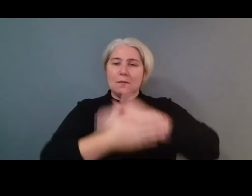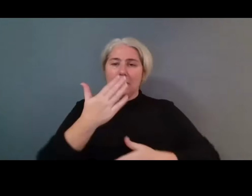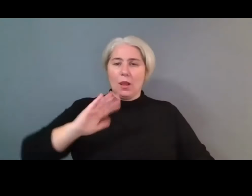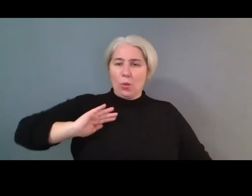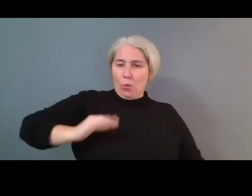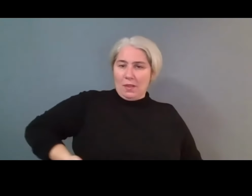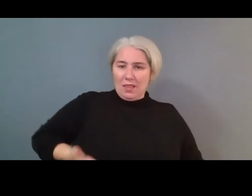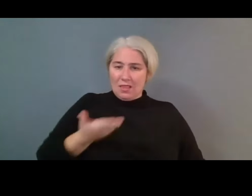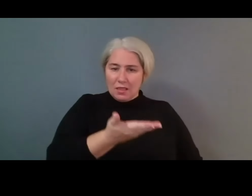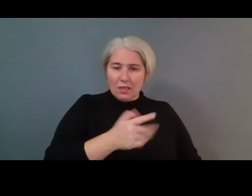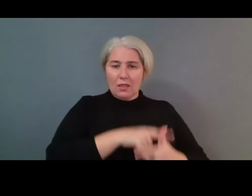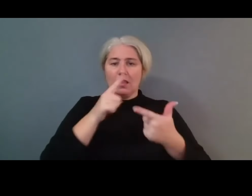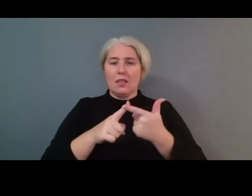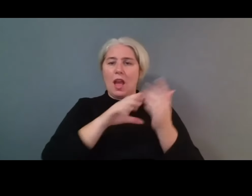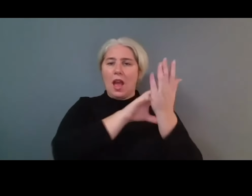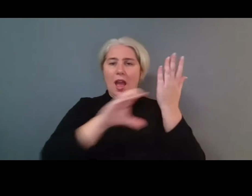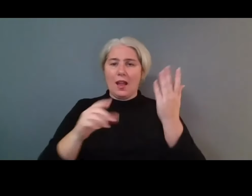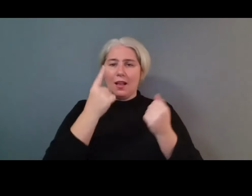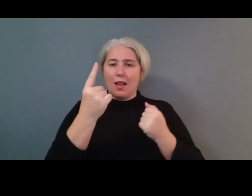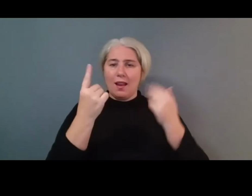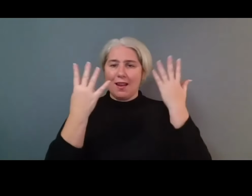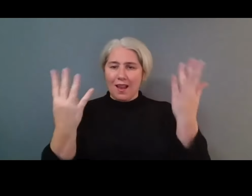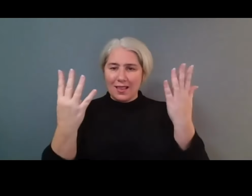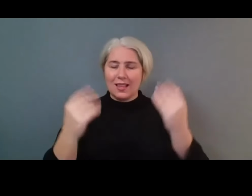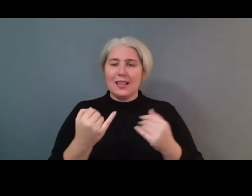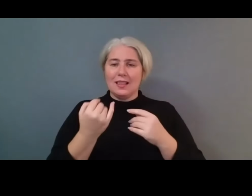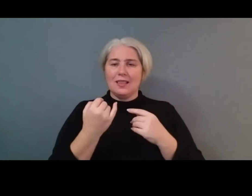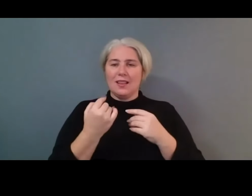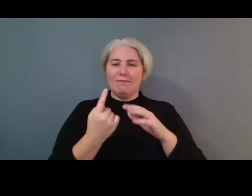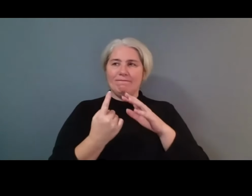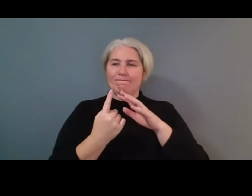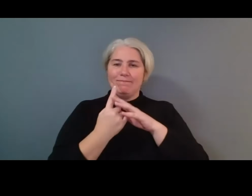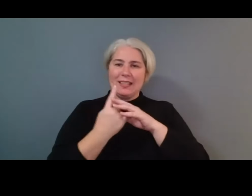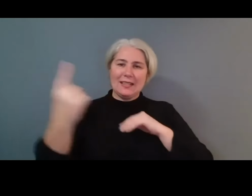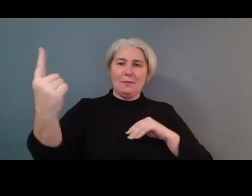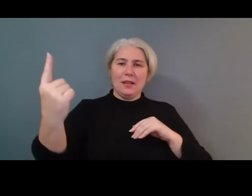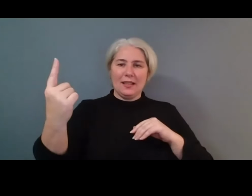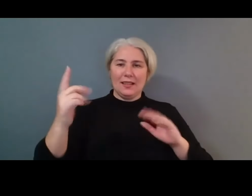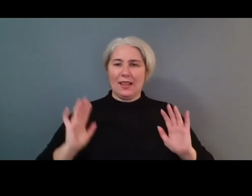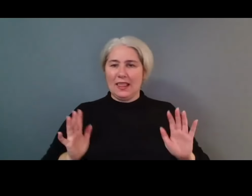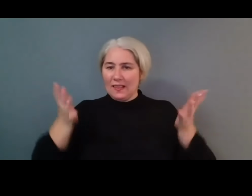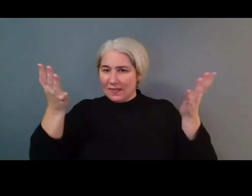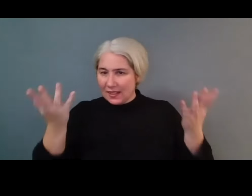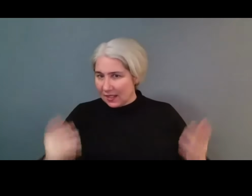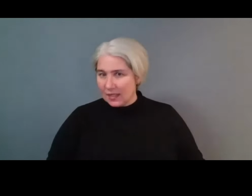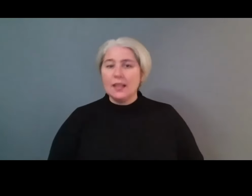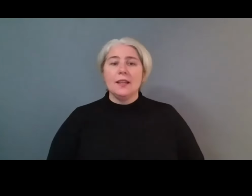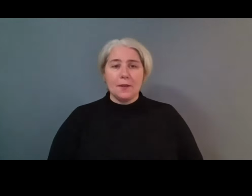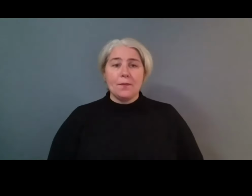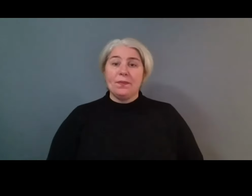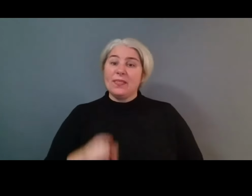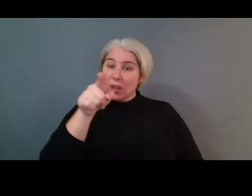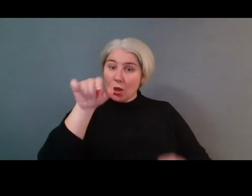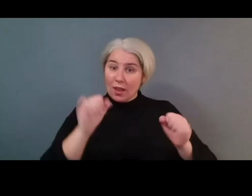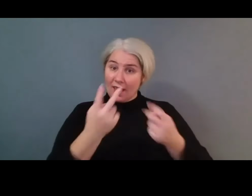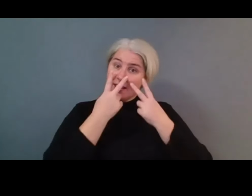Article 19 on independent living. And if you look at the website of the